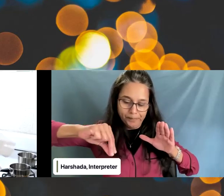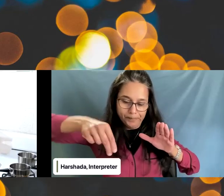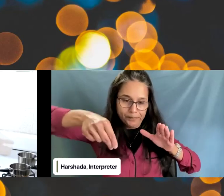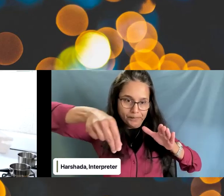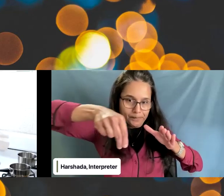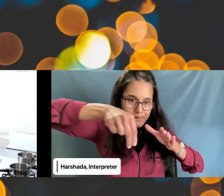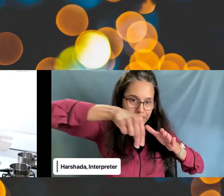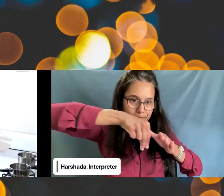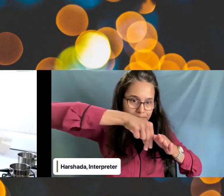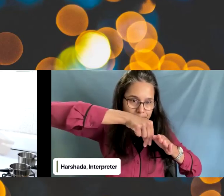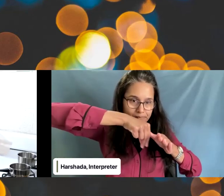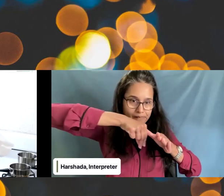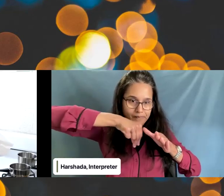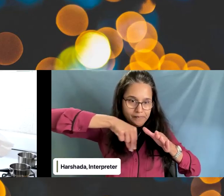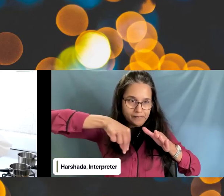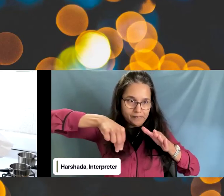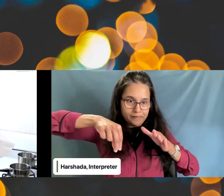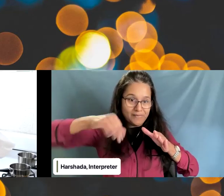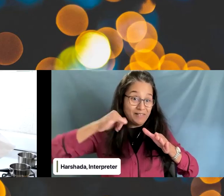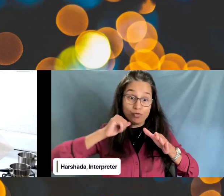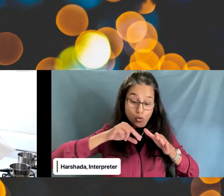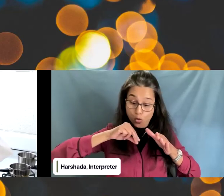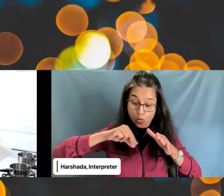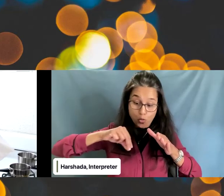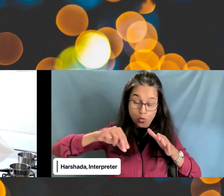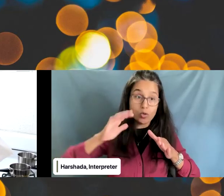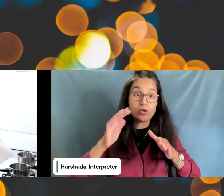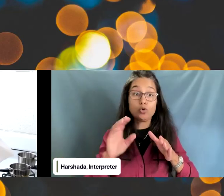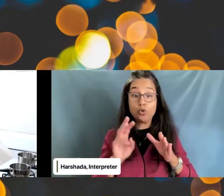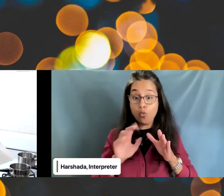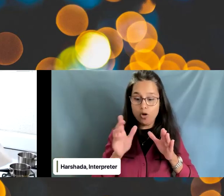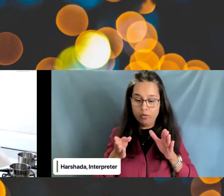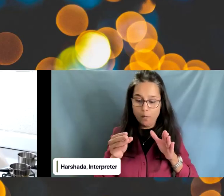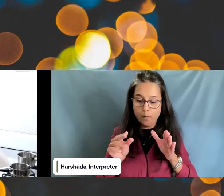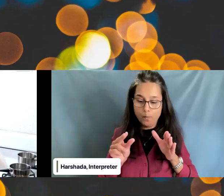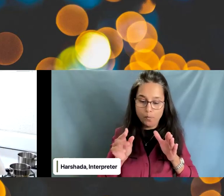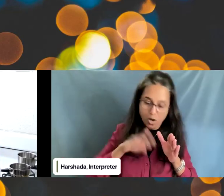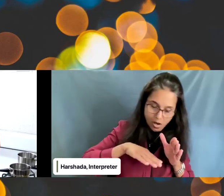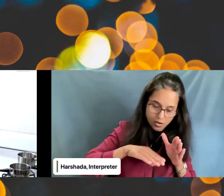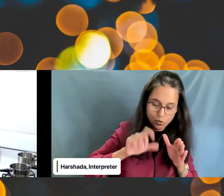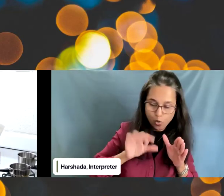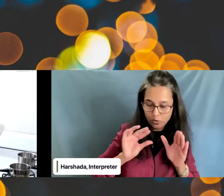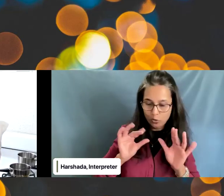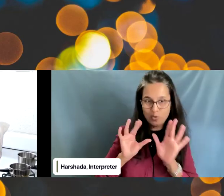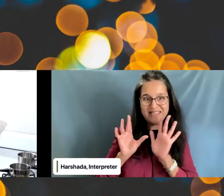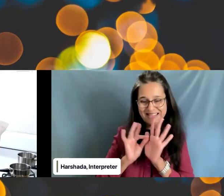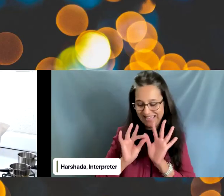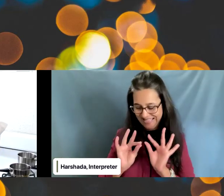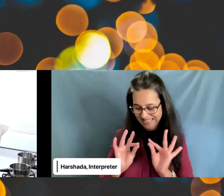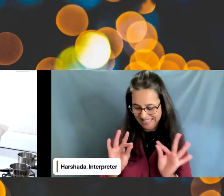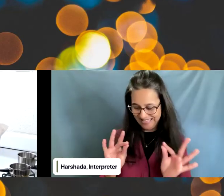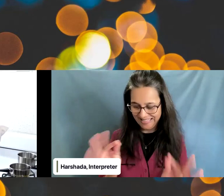going to collapse a little bit once it bakes. All right, so just press firmly all around.